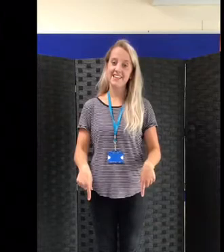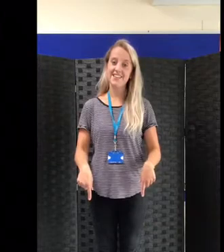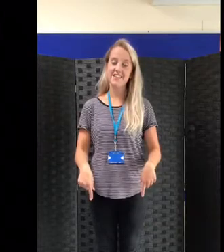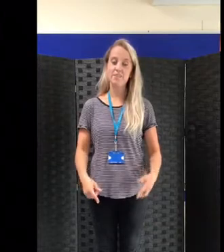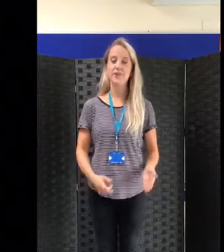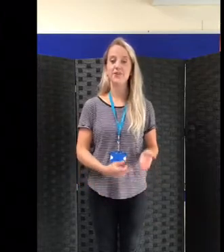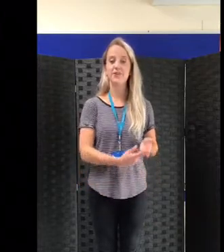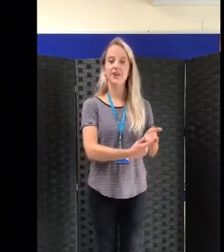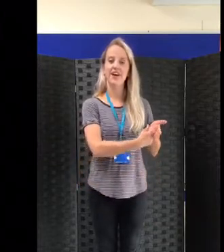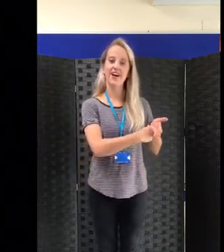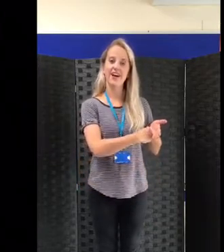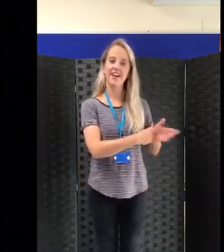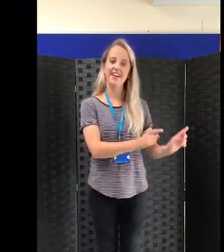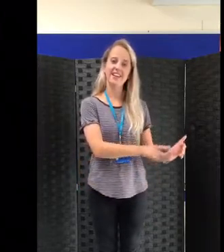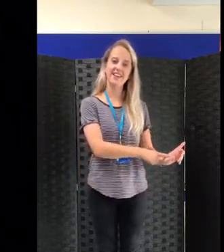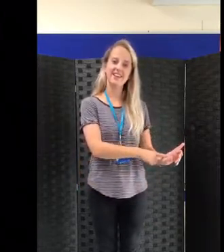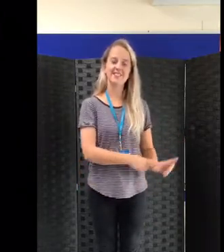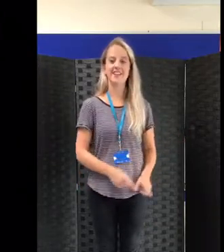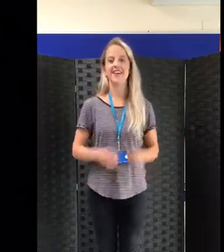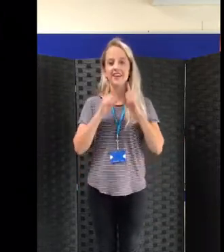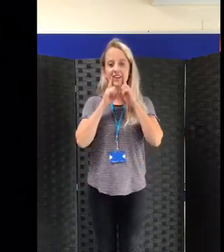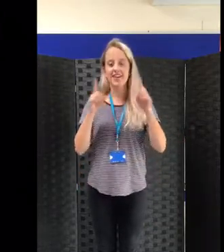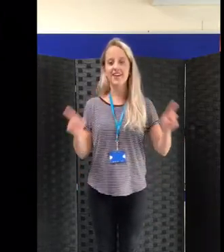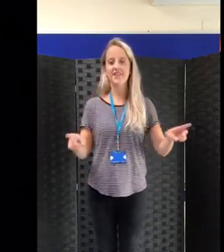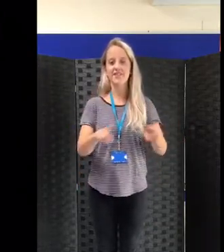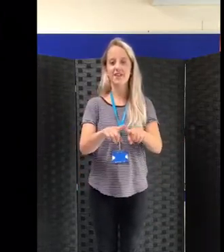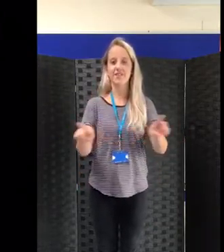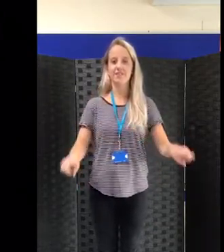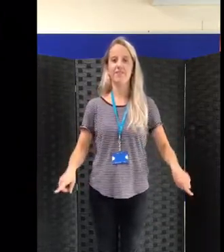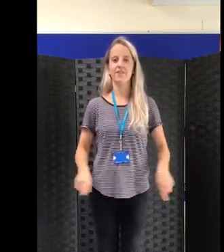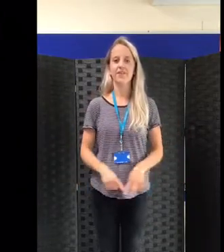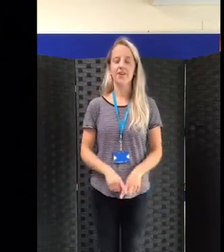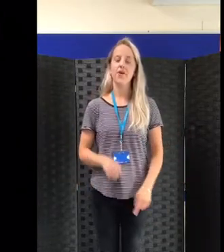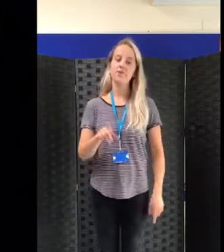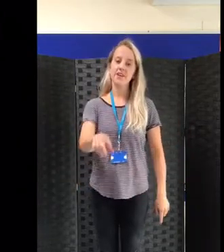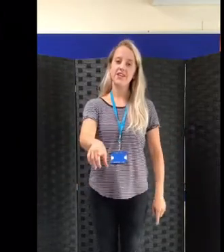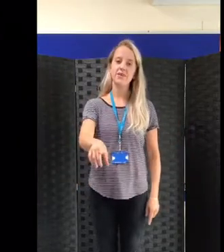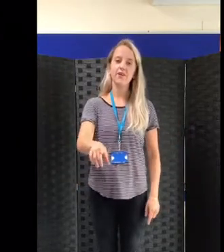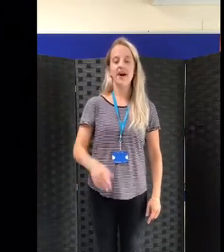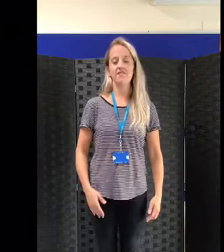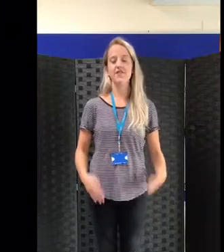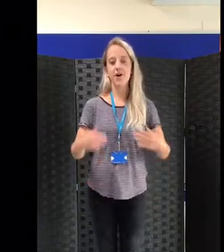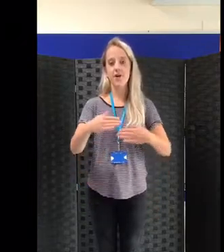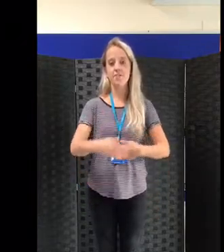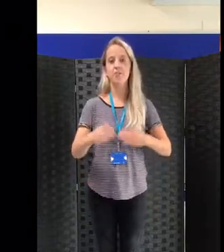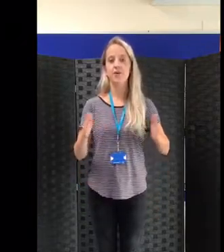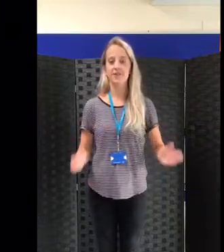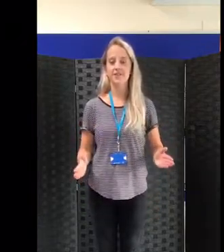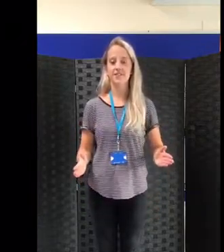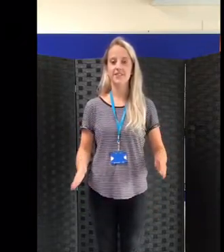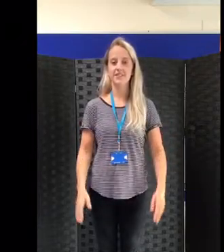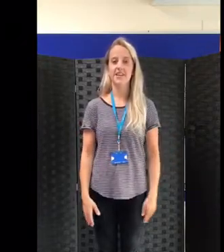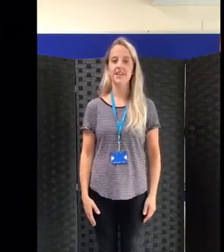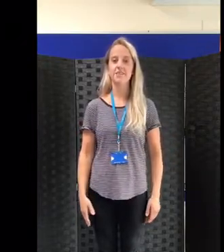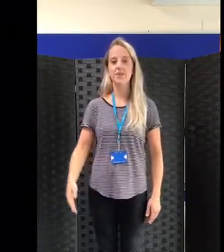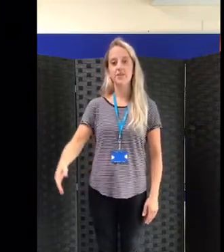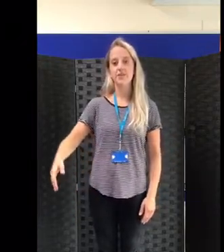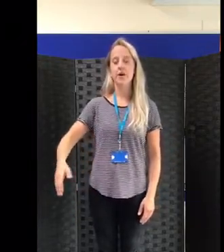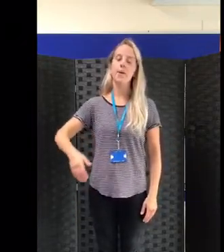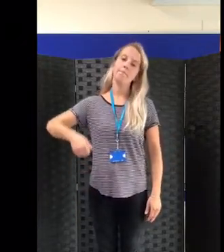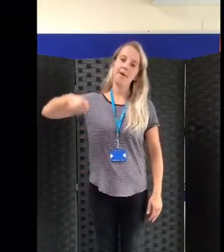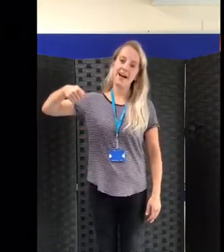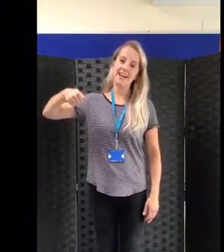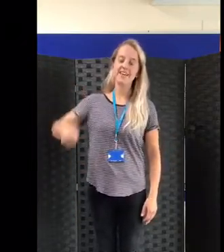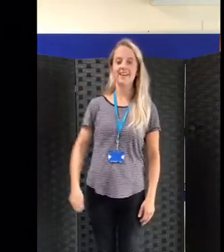Here is a typical early years classroom where you will have your own box to keep